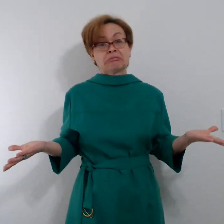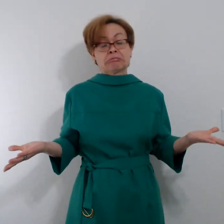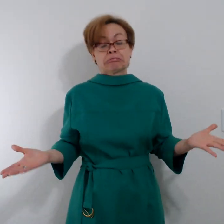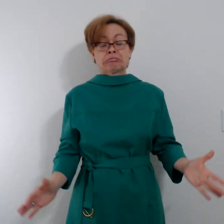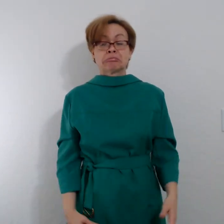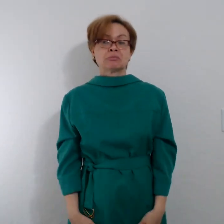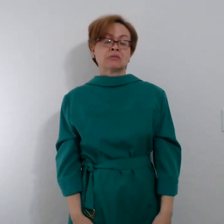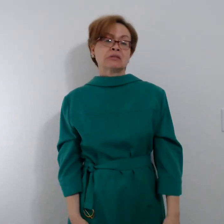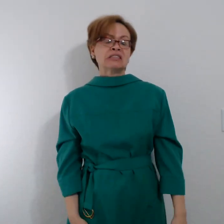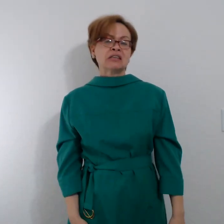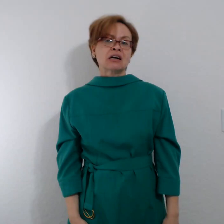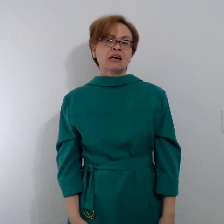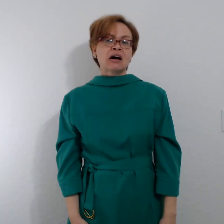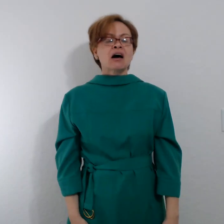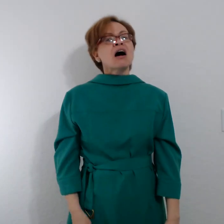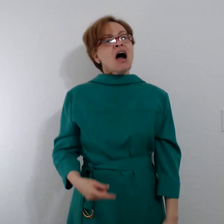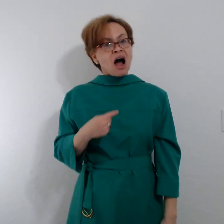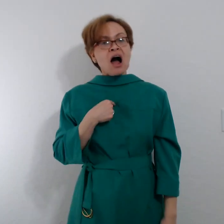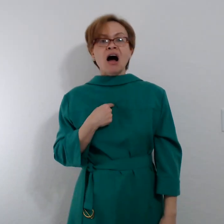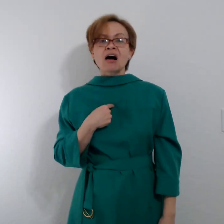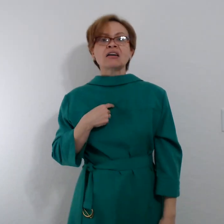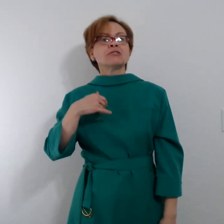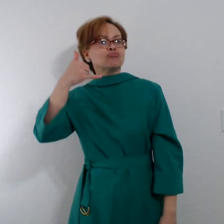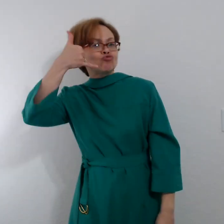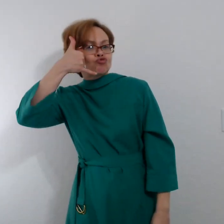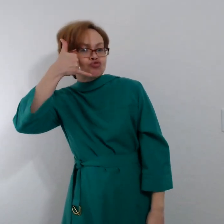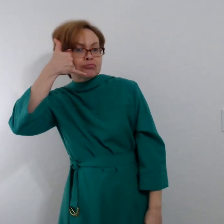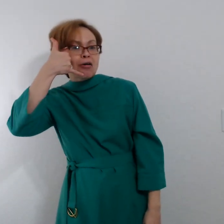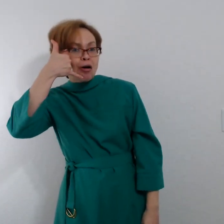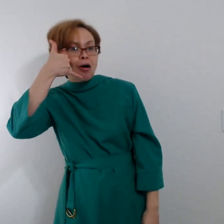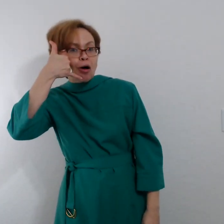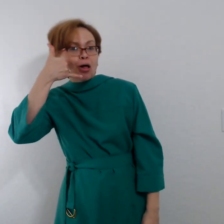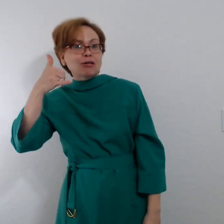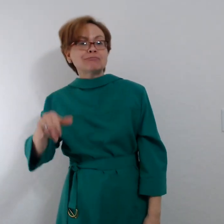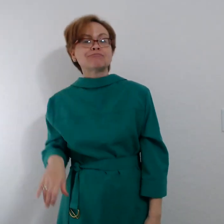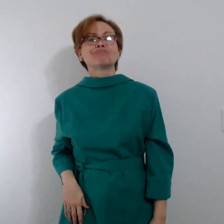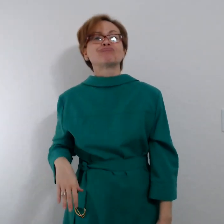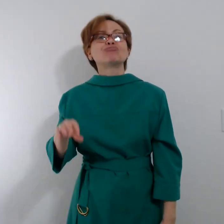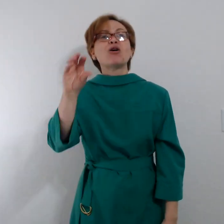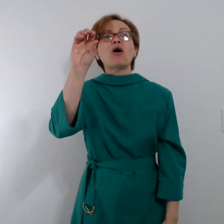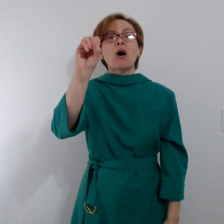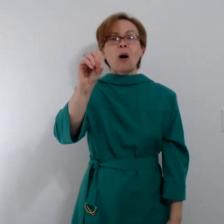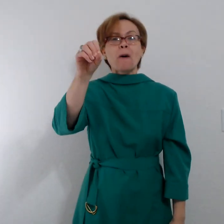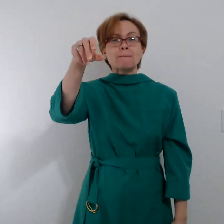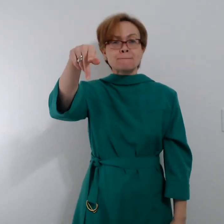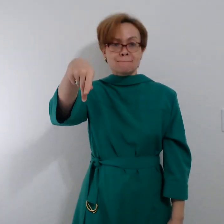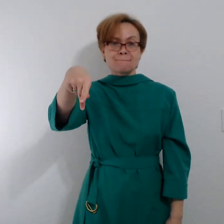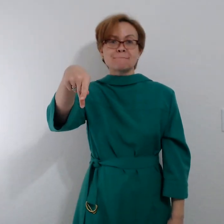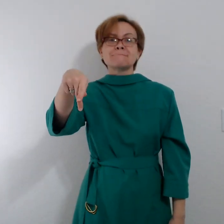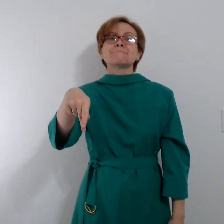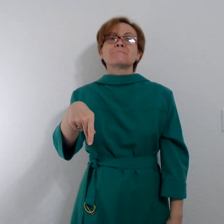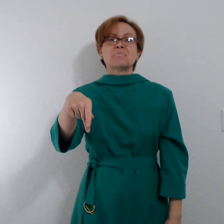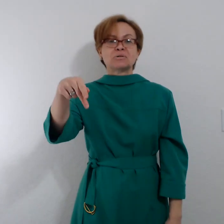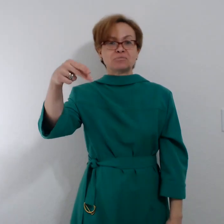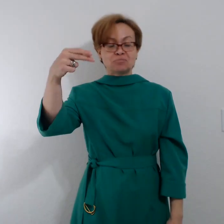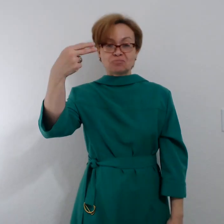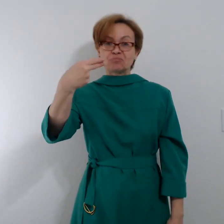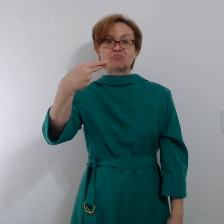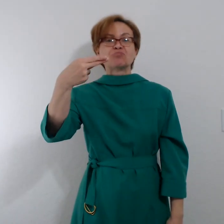I decided to call Oprah.